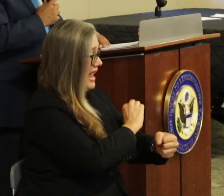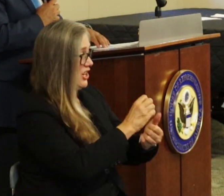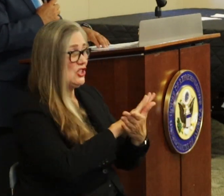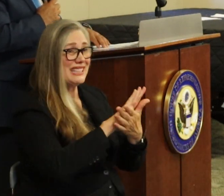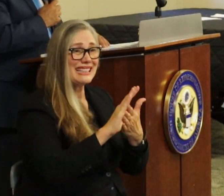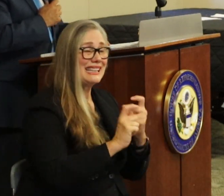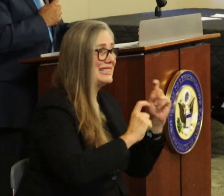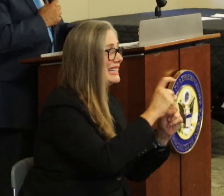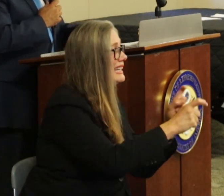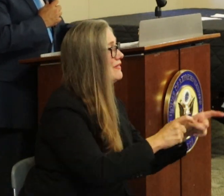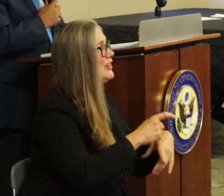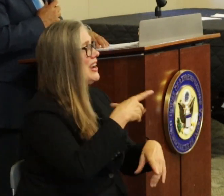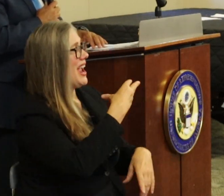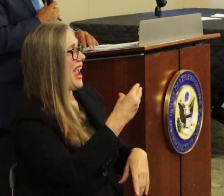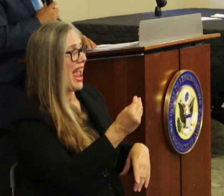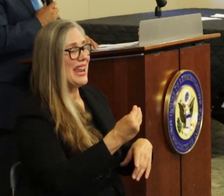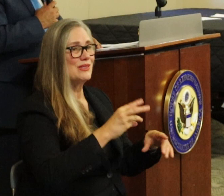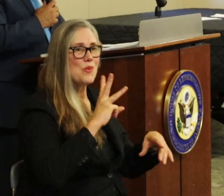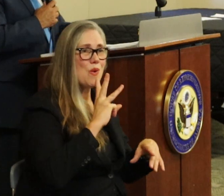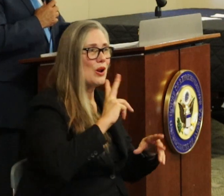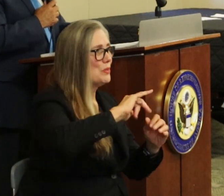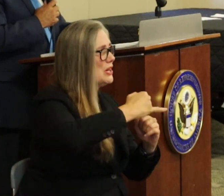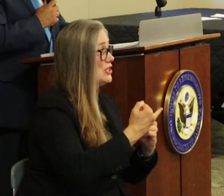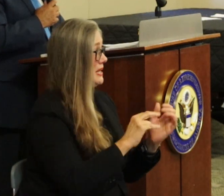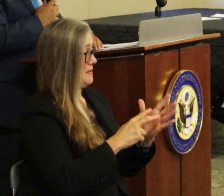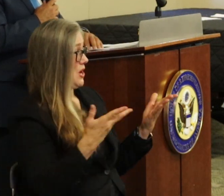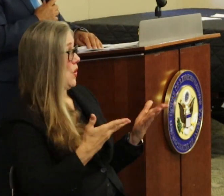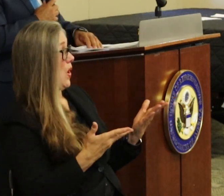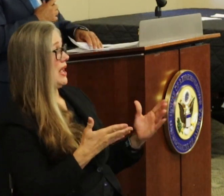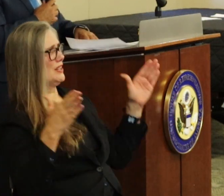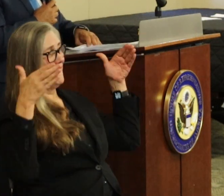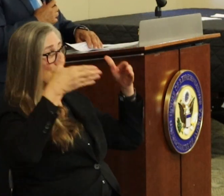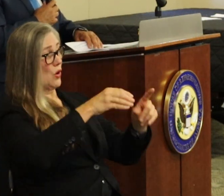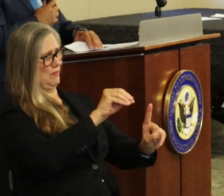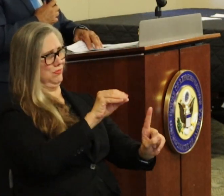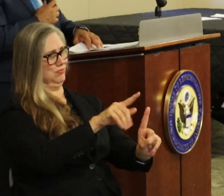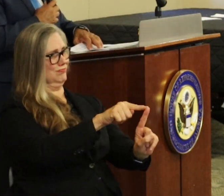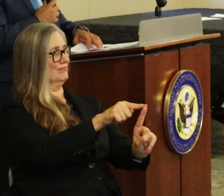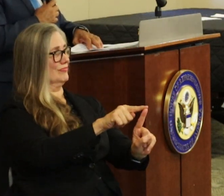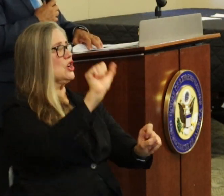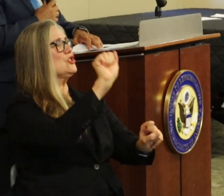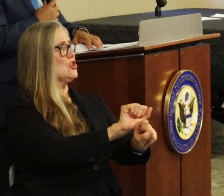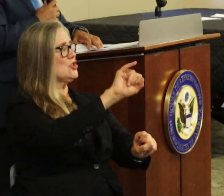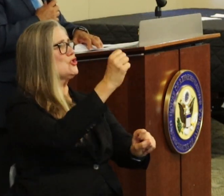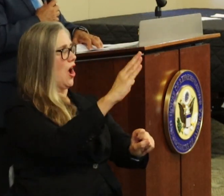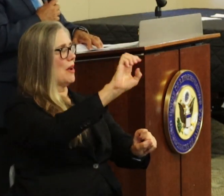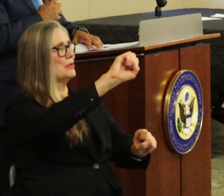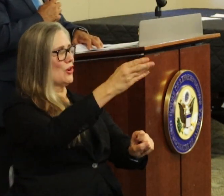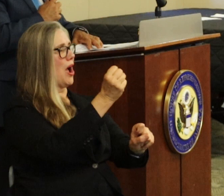mean? Jobs, jobs, jobs. The Inflation Reduction Act is another major piece of